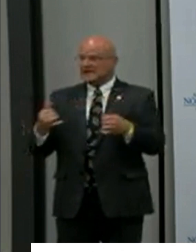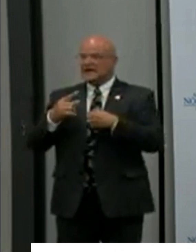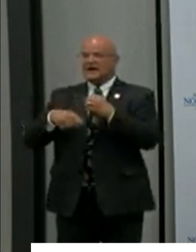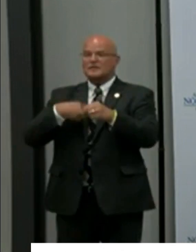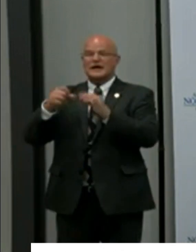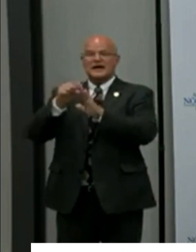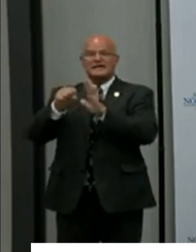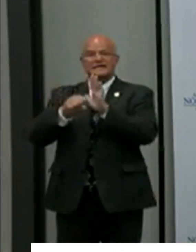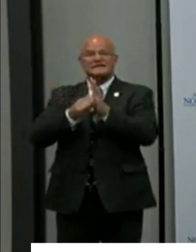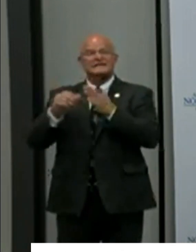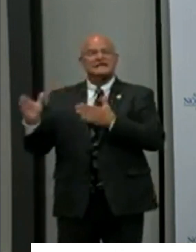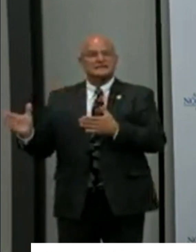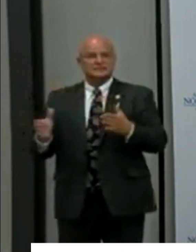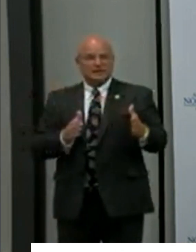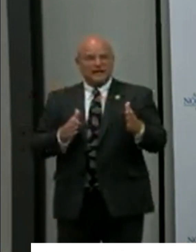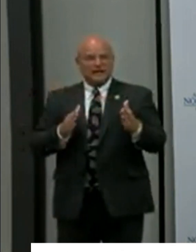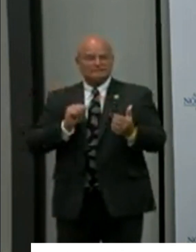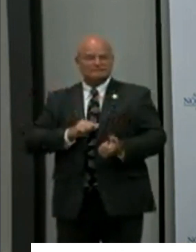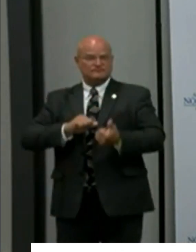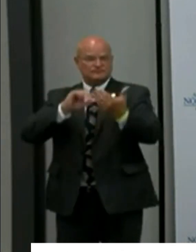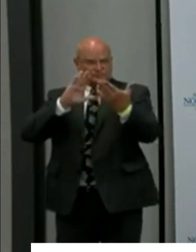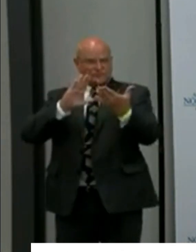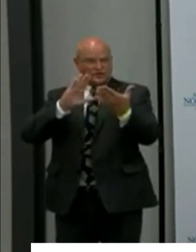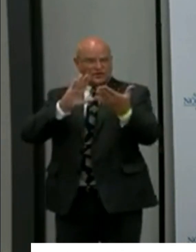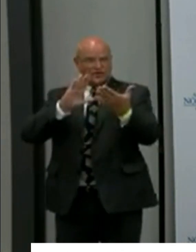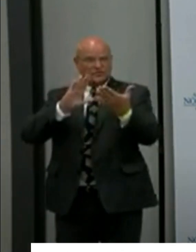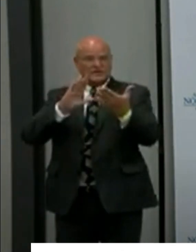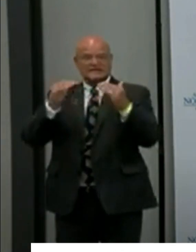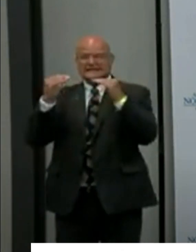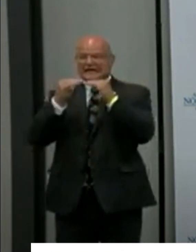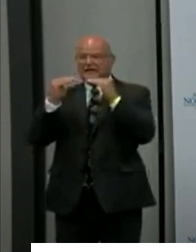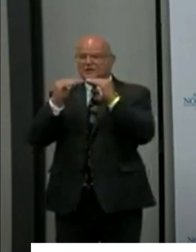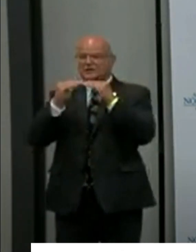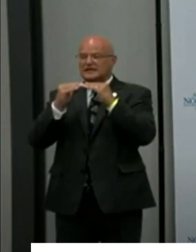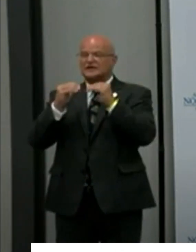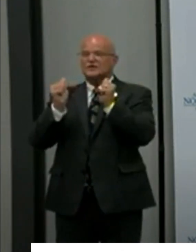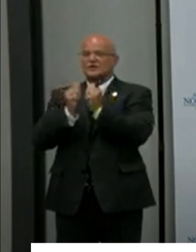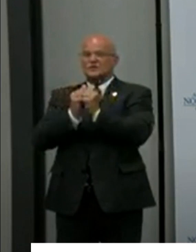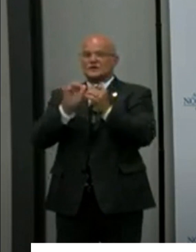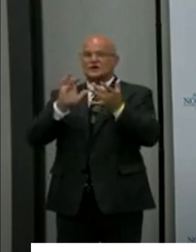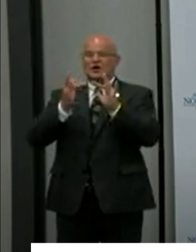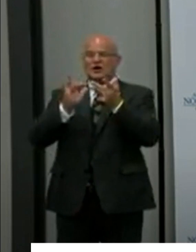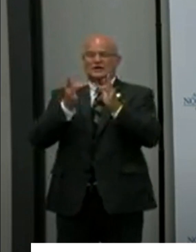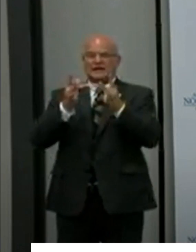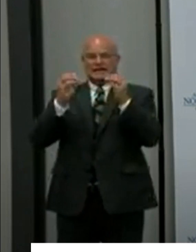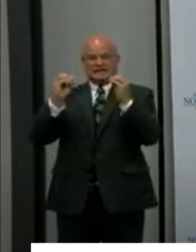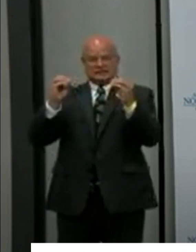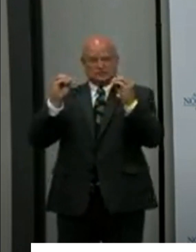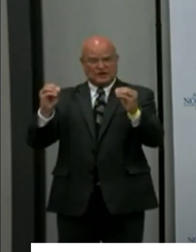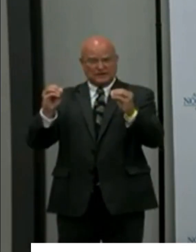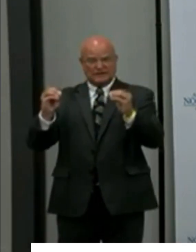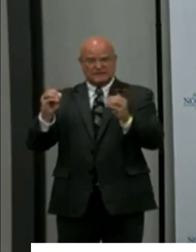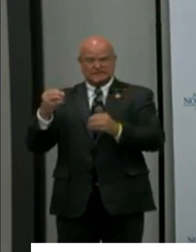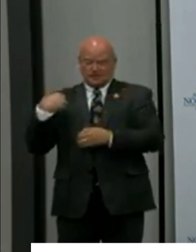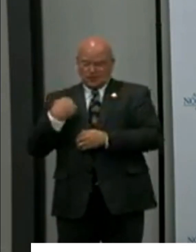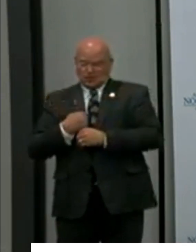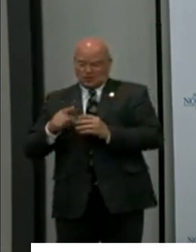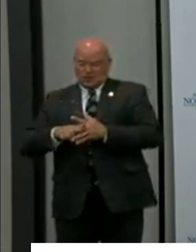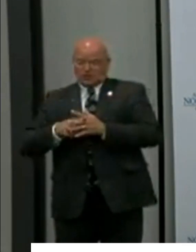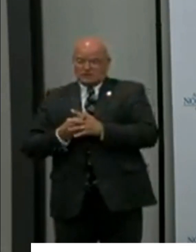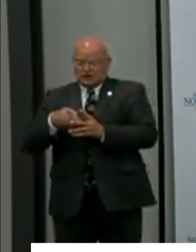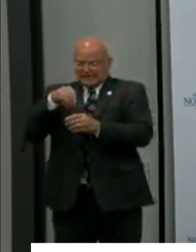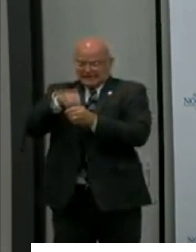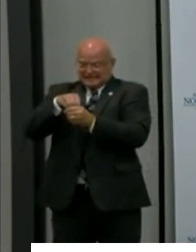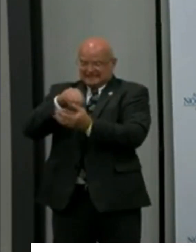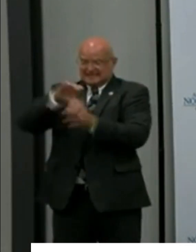our state's plan to address equity in online instruction. As we start